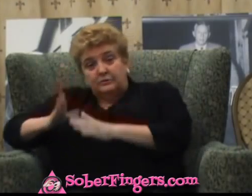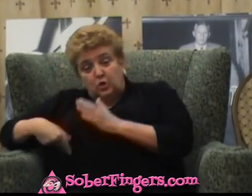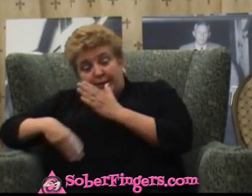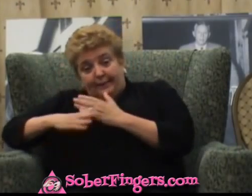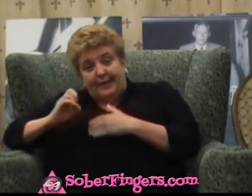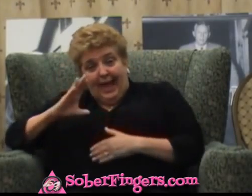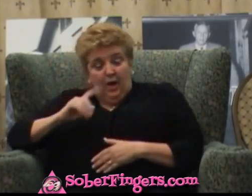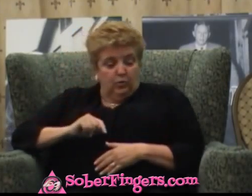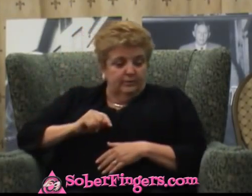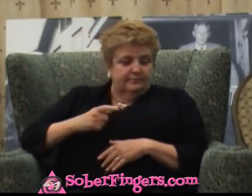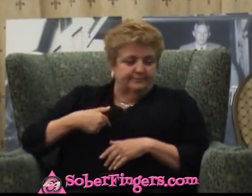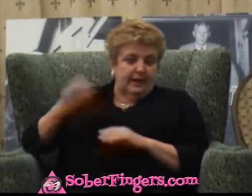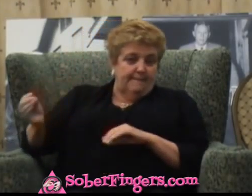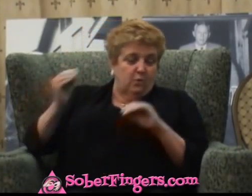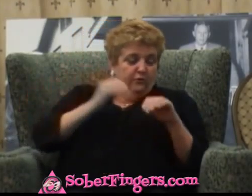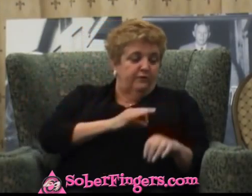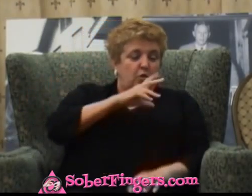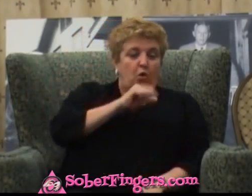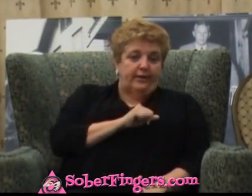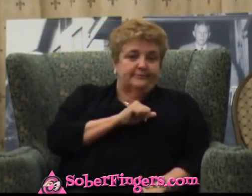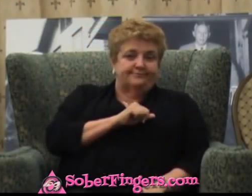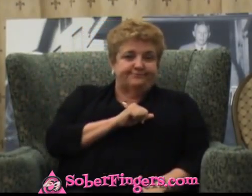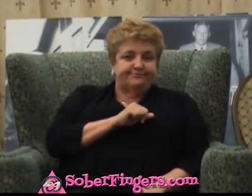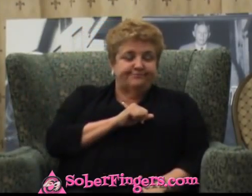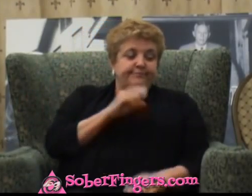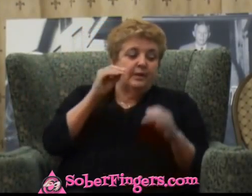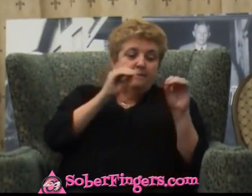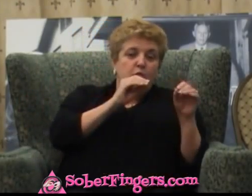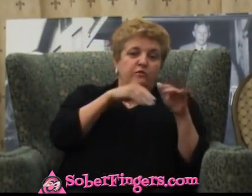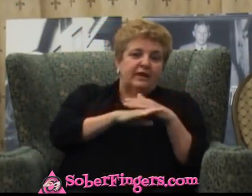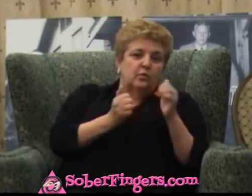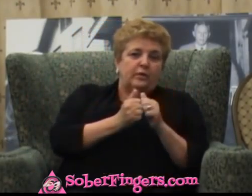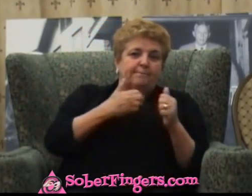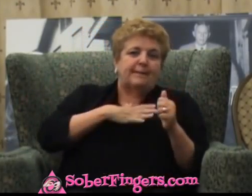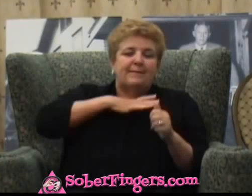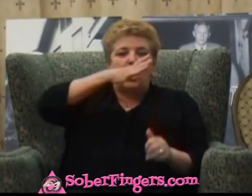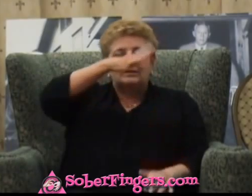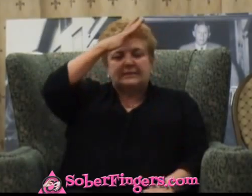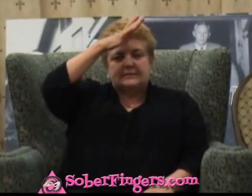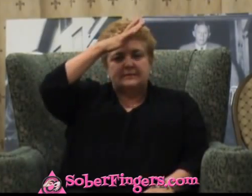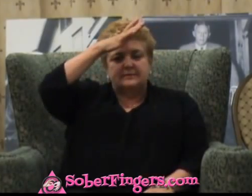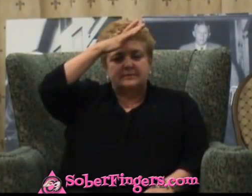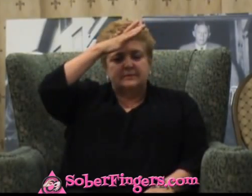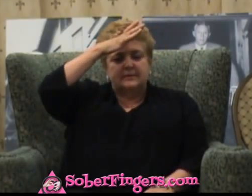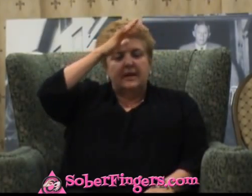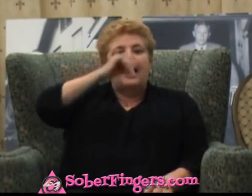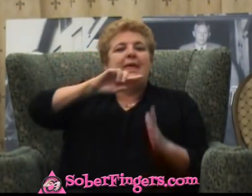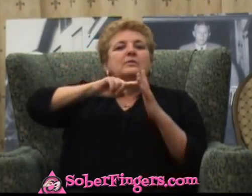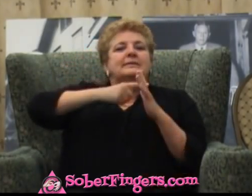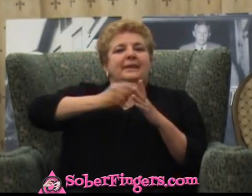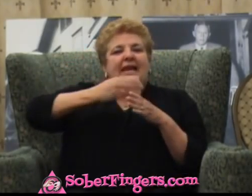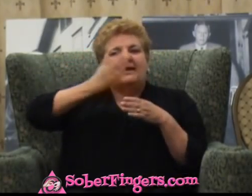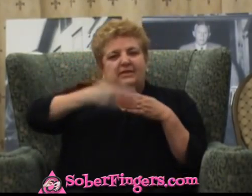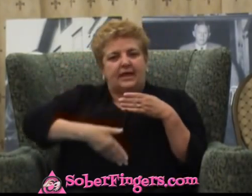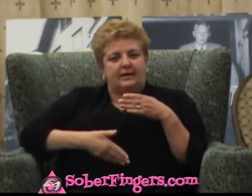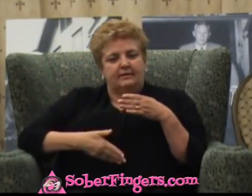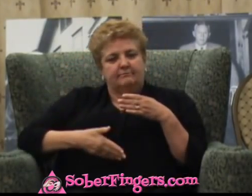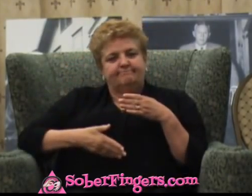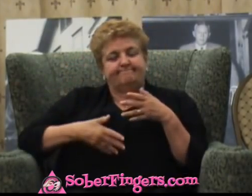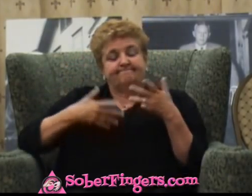going to Florida, and I did. I moved down to Florida with my parents. And that was the beginning of the end. I just figured, well, jig's